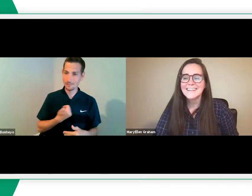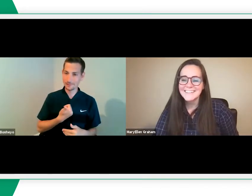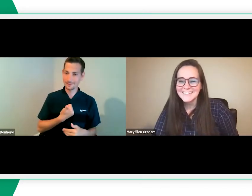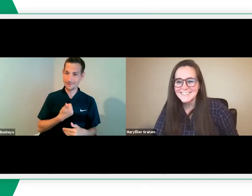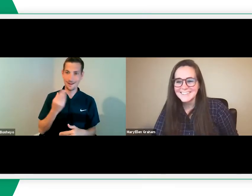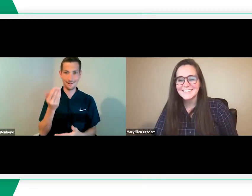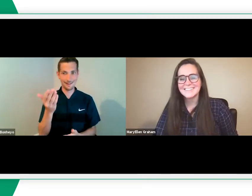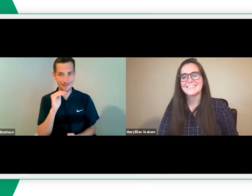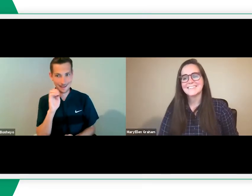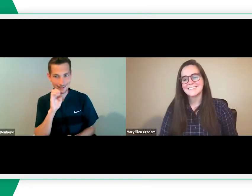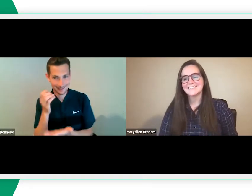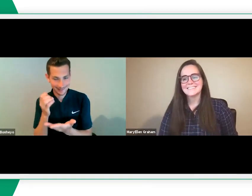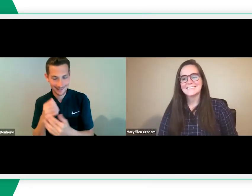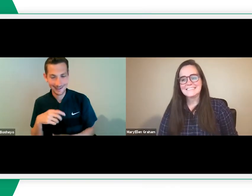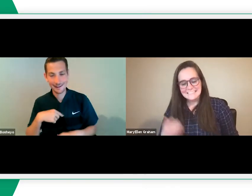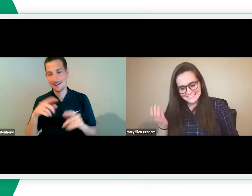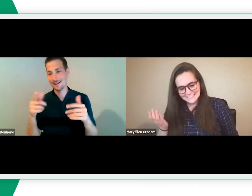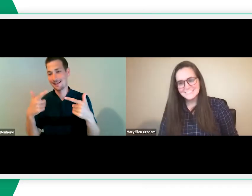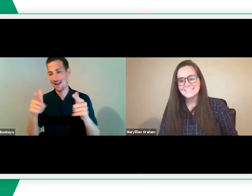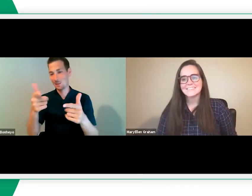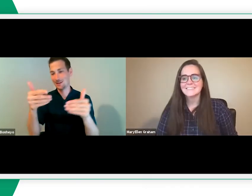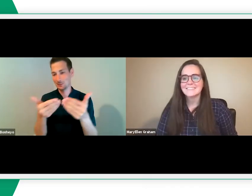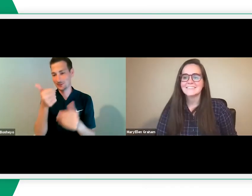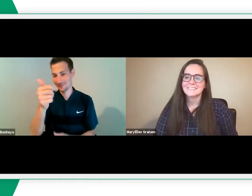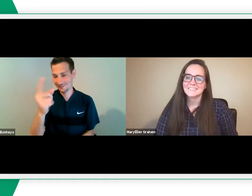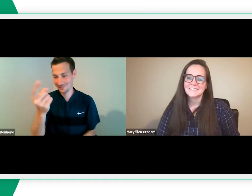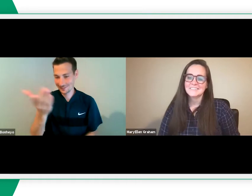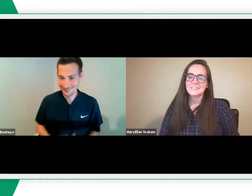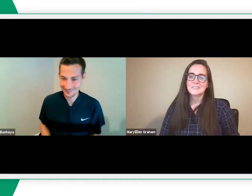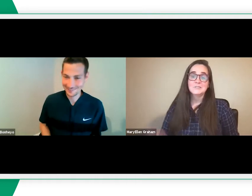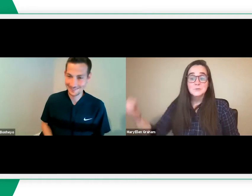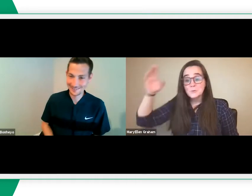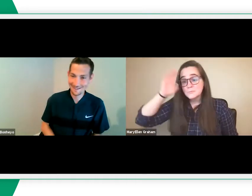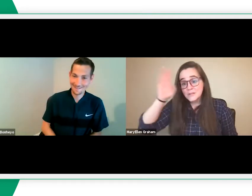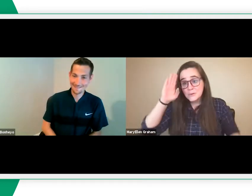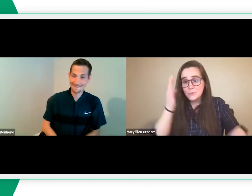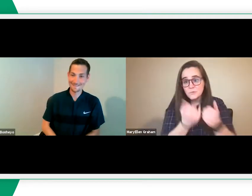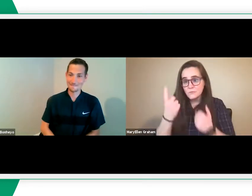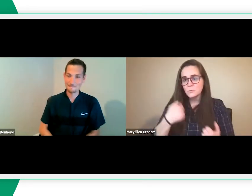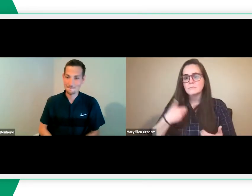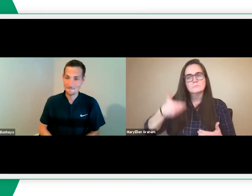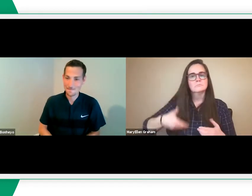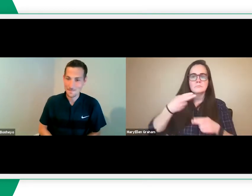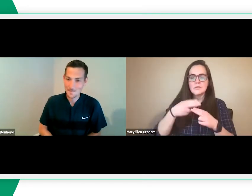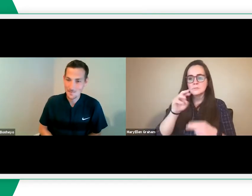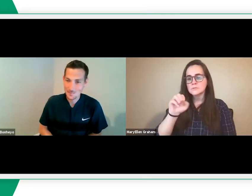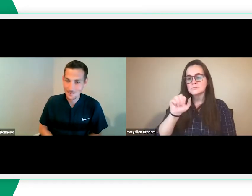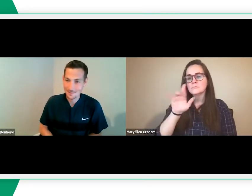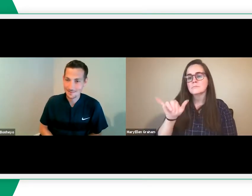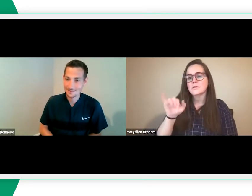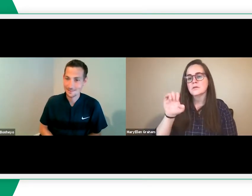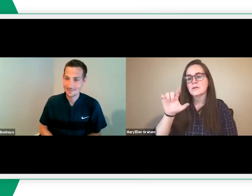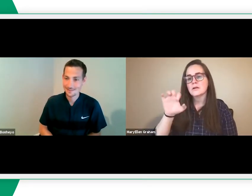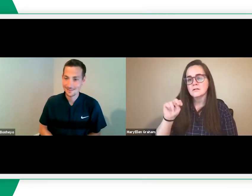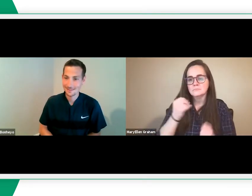So you can see me. I forgot to introduce myself and also my cohort here. I'll let her introduce herself first. Hello, everyone.